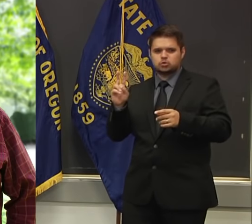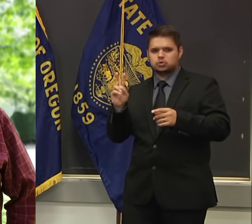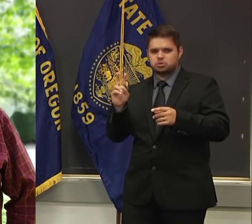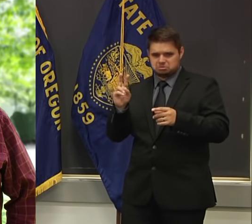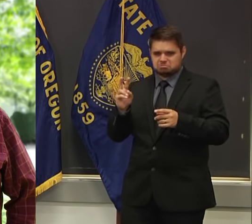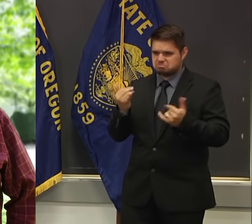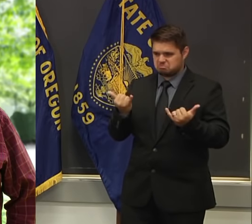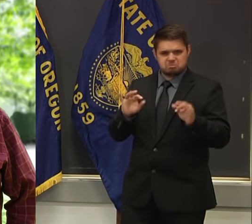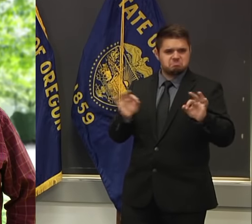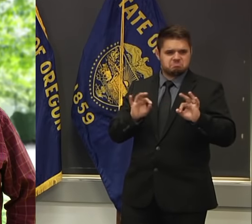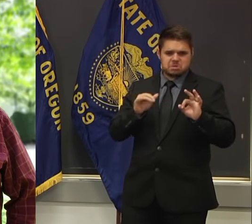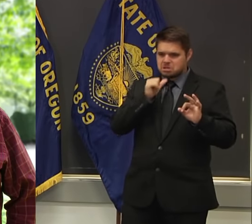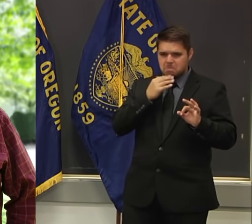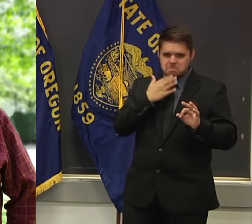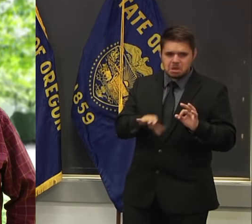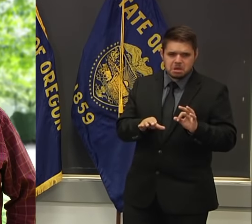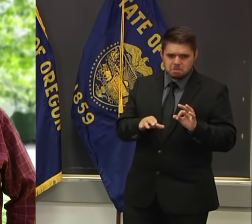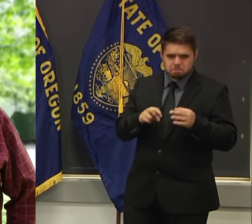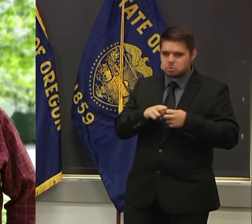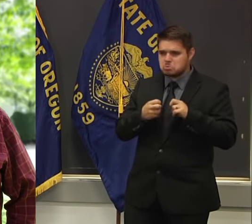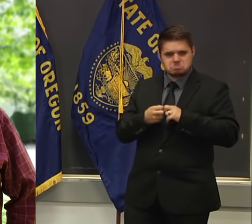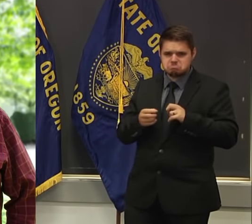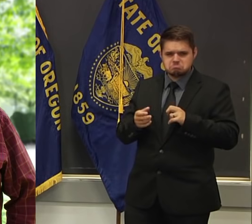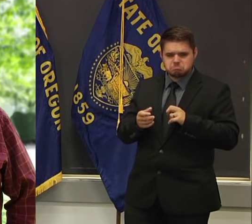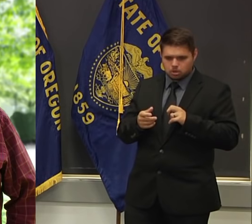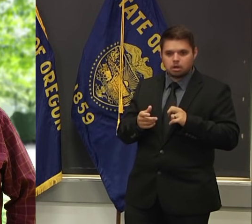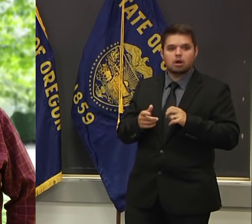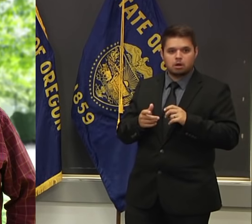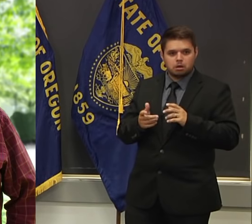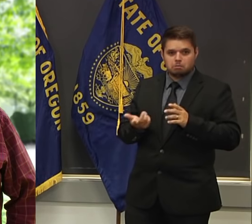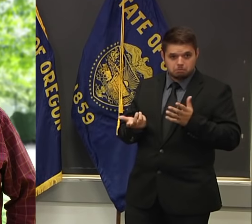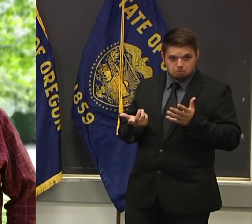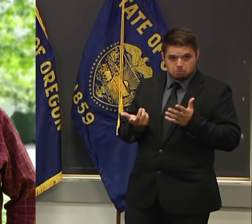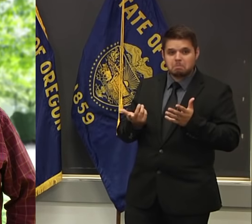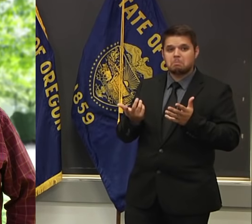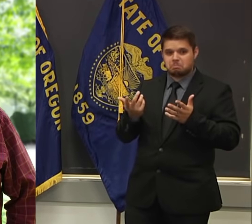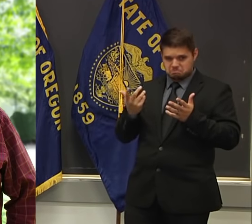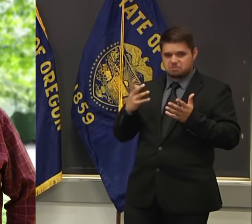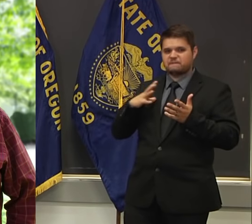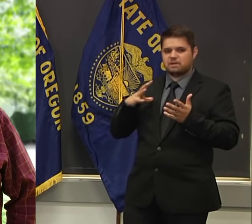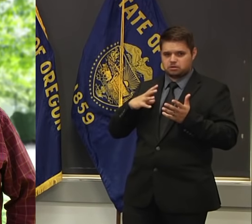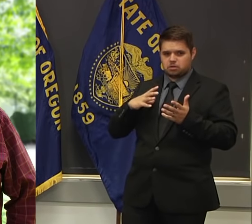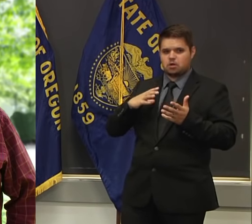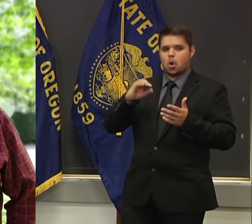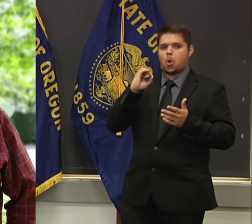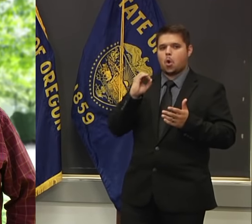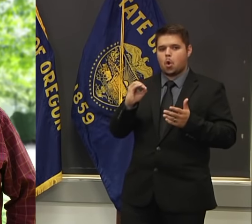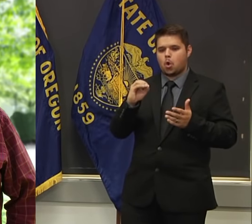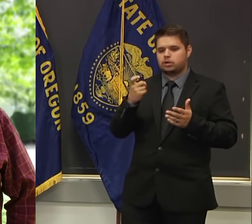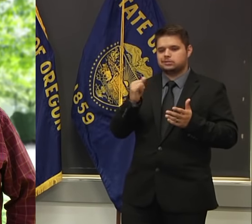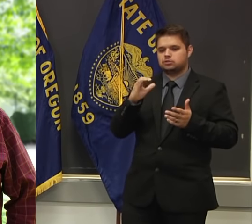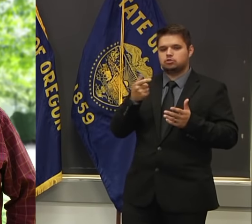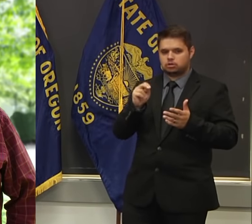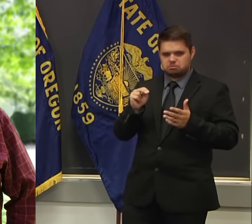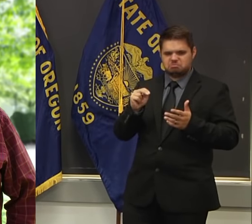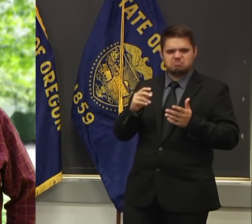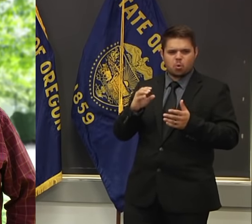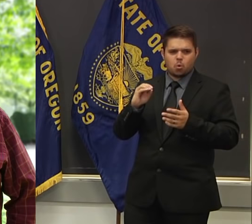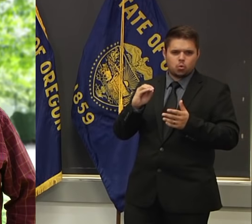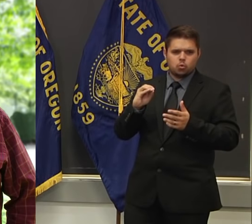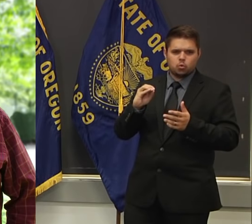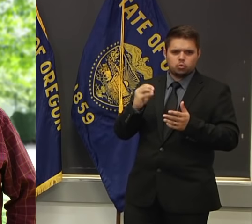the sphere of displacing oxygen. So the focus is on carbon monoxide, folks in the public sphere sometimes